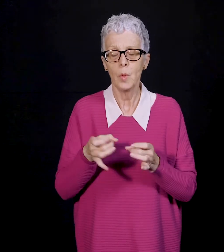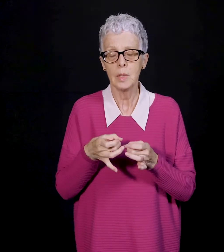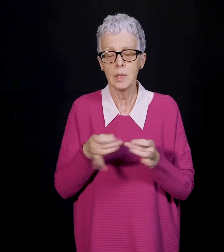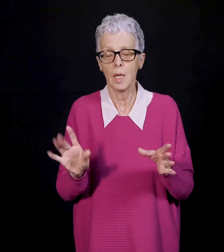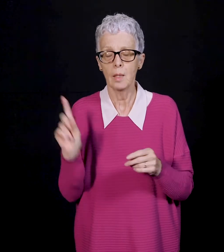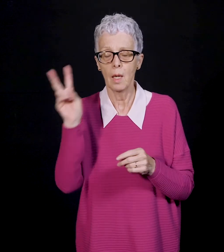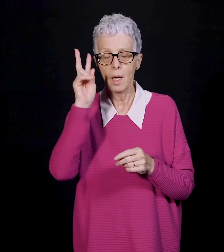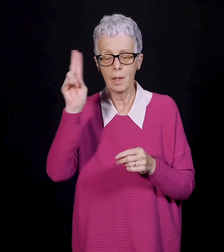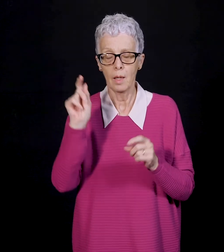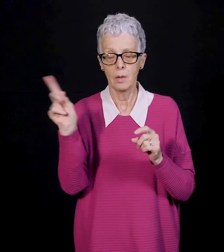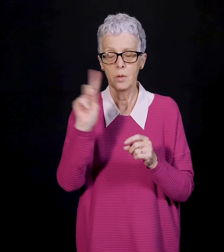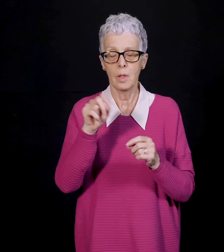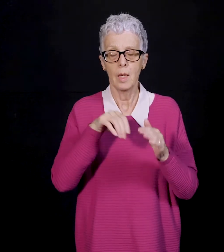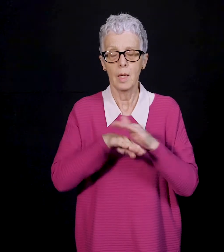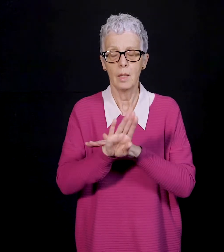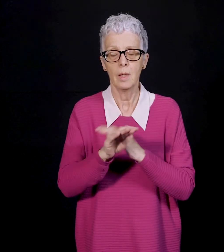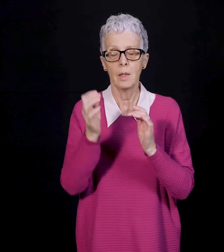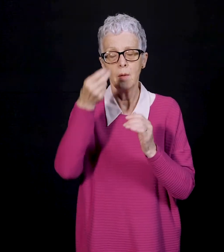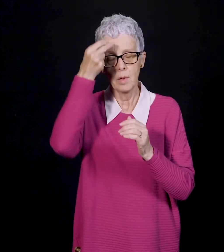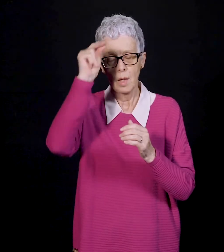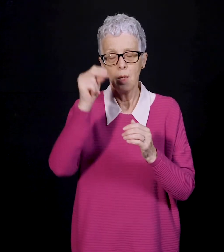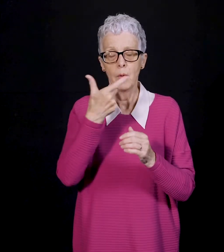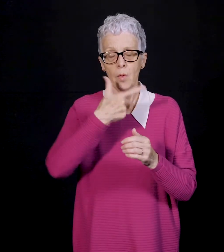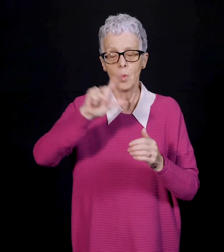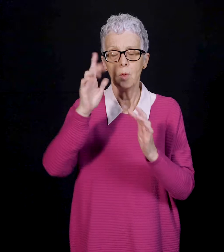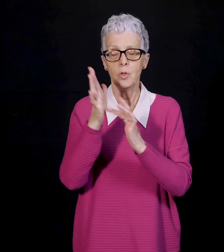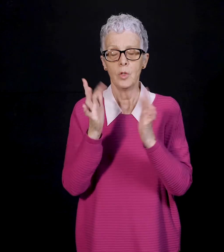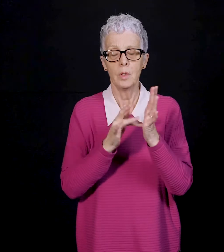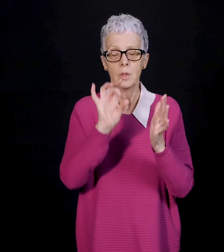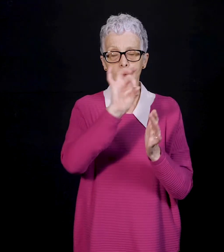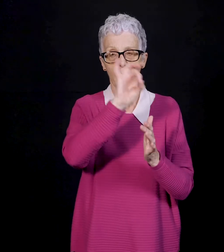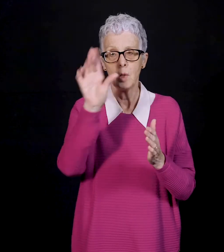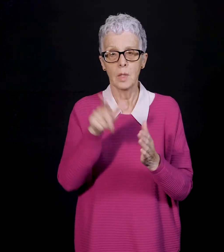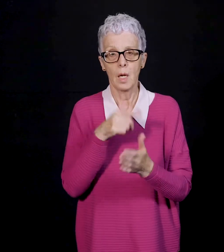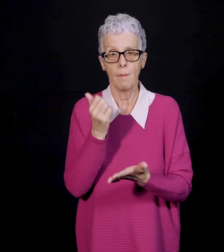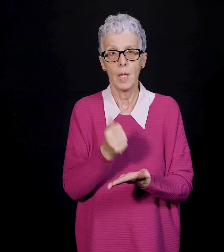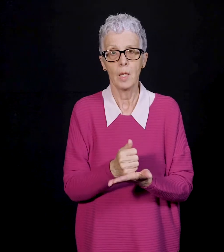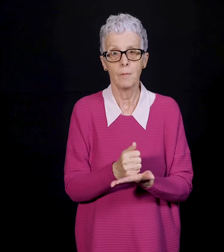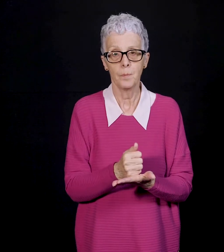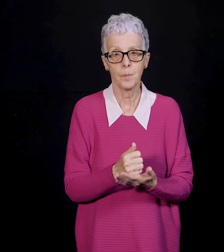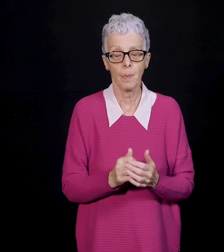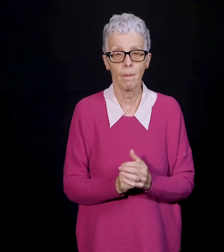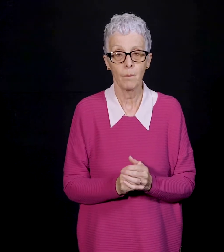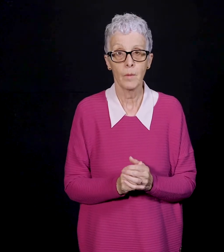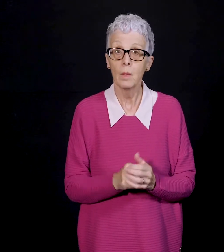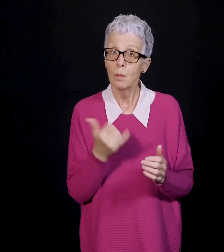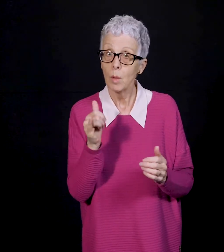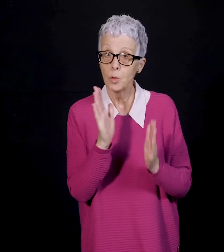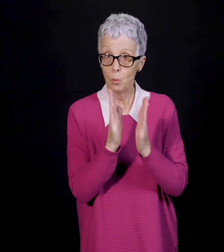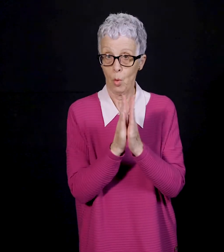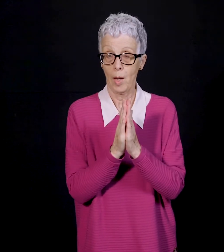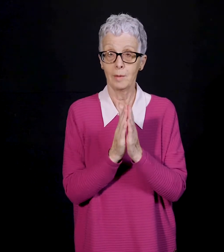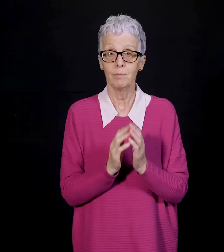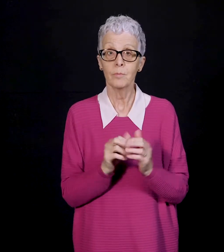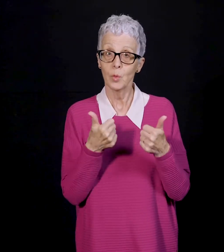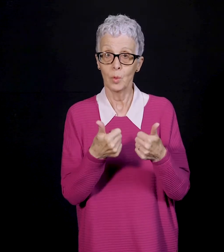today. I ask in the name of the Lord Jesus Christ. Amen. If you prayed that prayer today, well